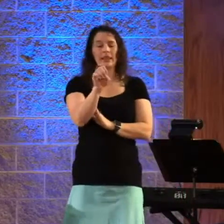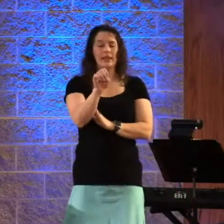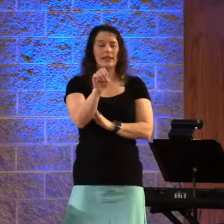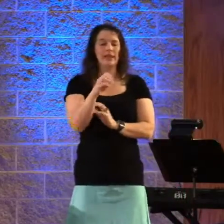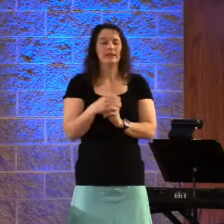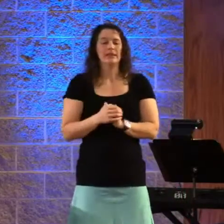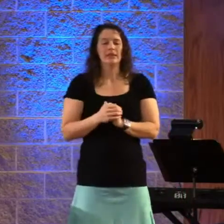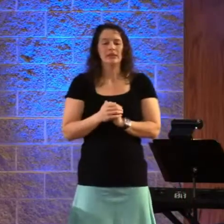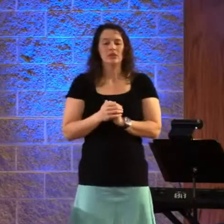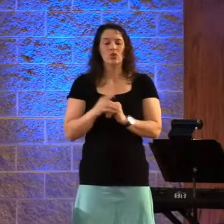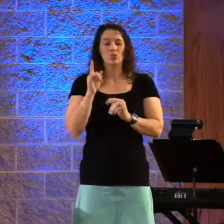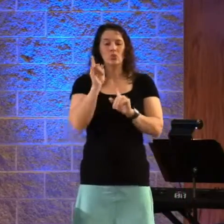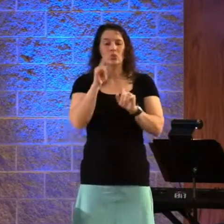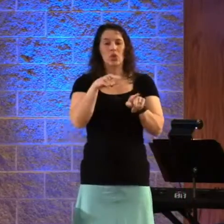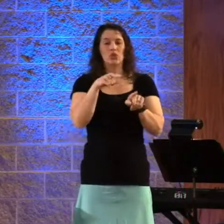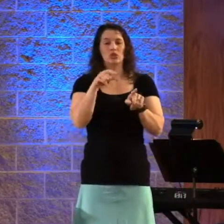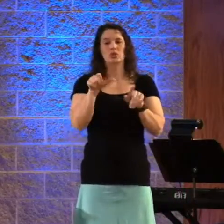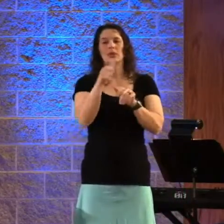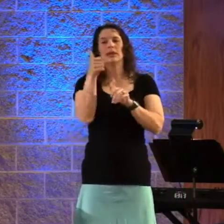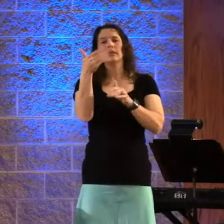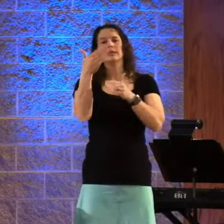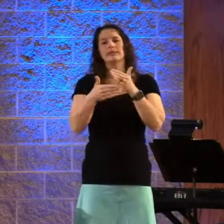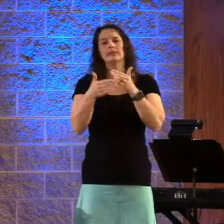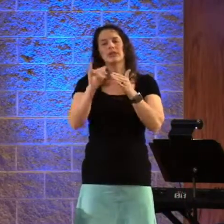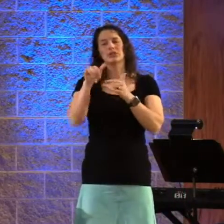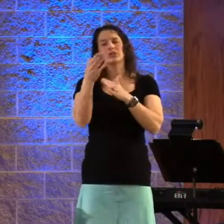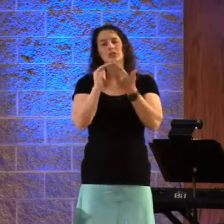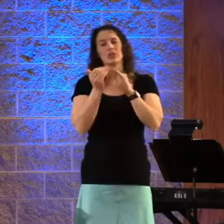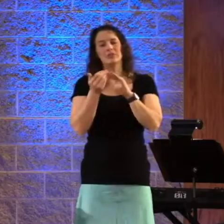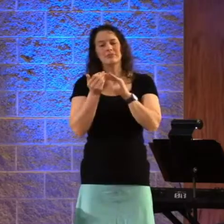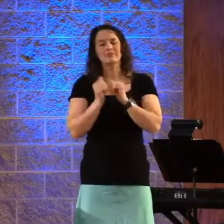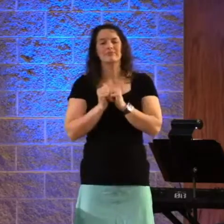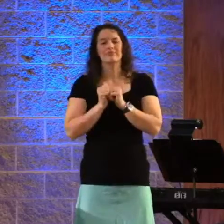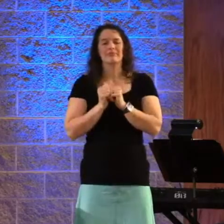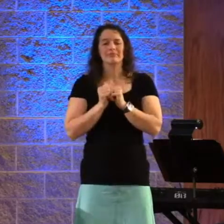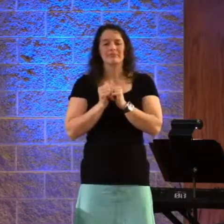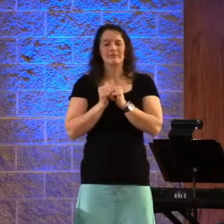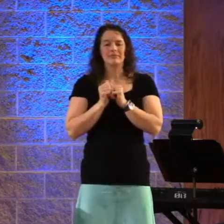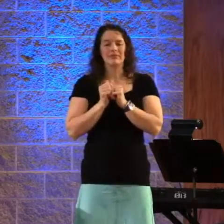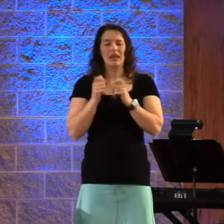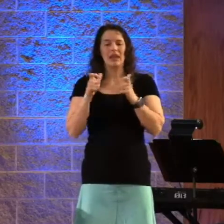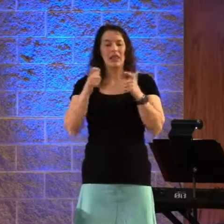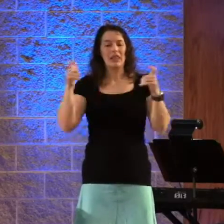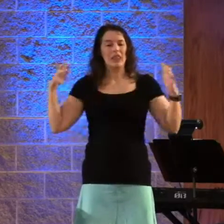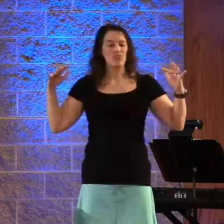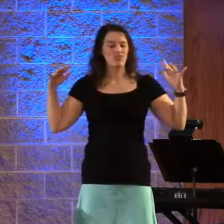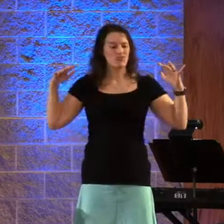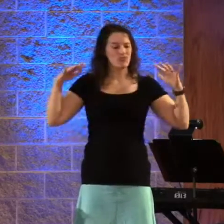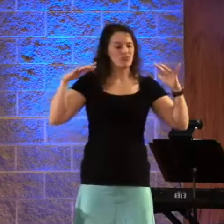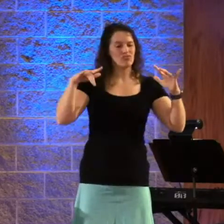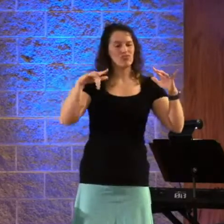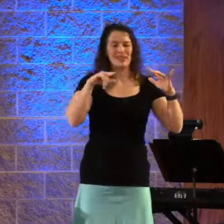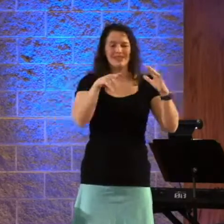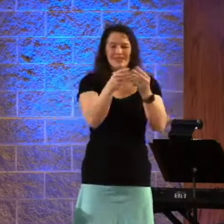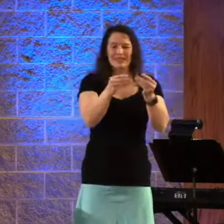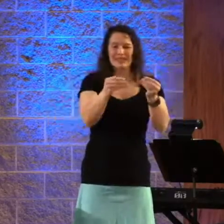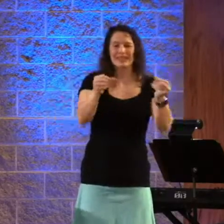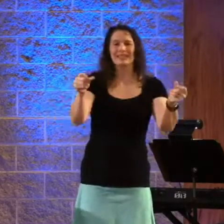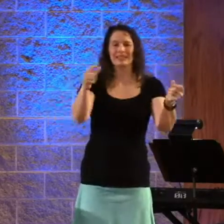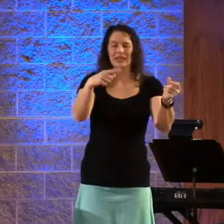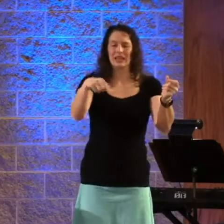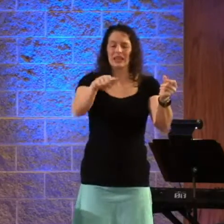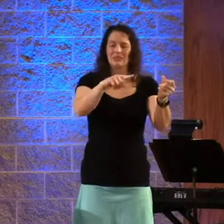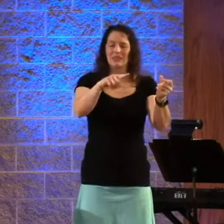Jordan. Large crowds followed him, and he healed them there. Some Pharisees came